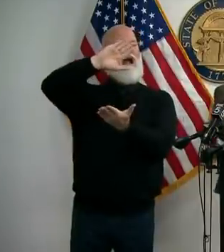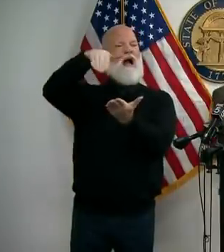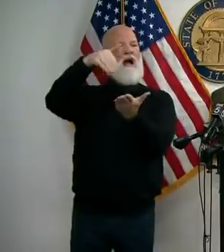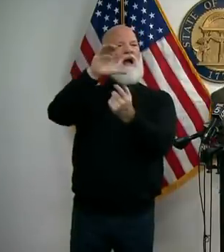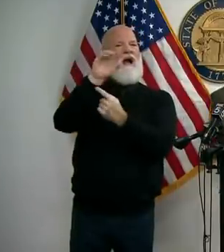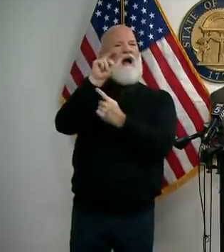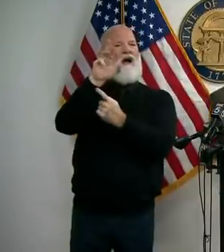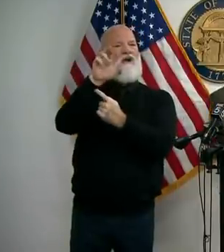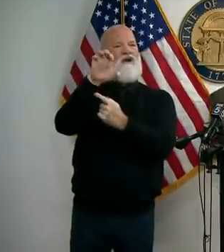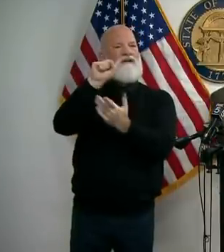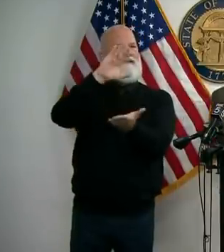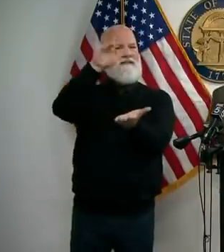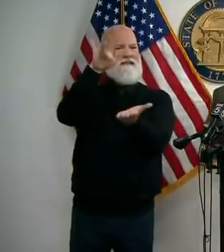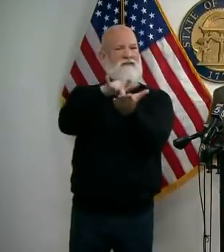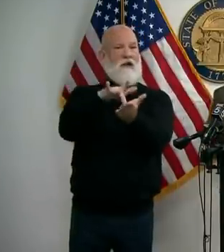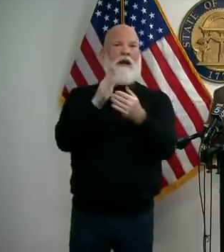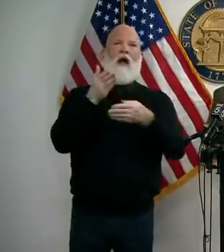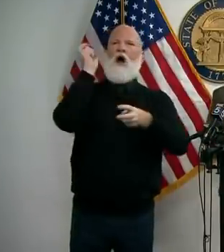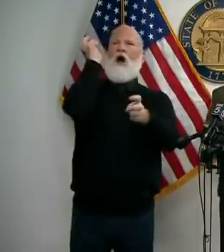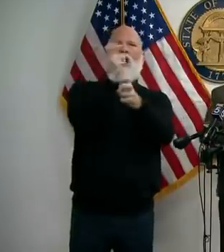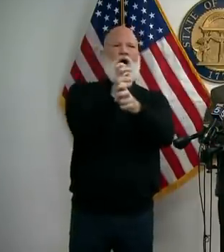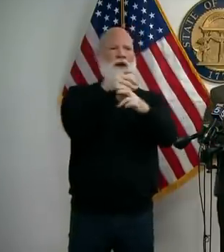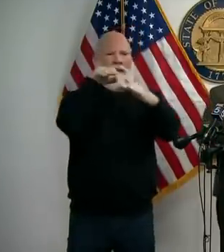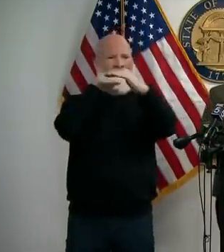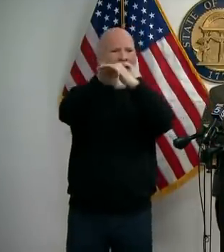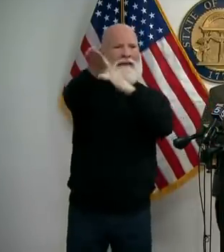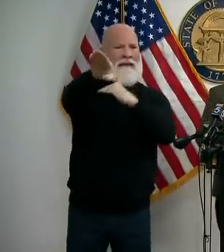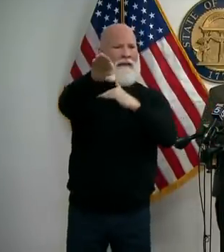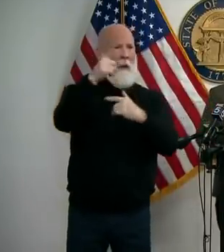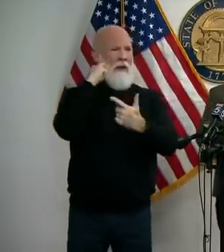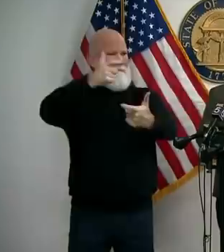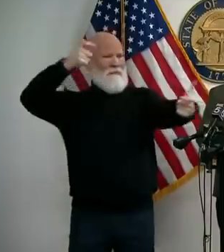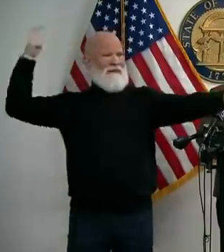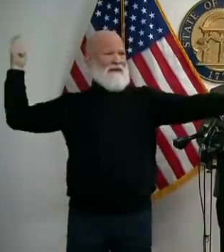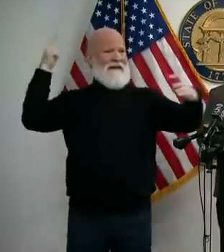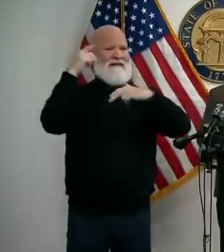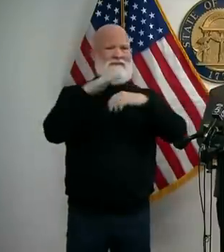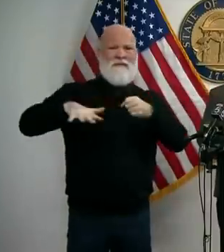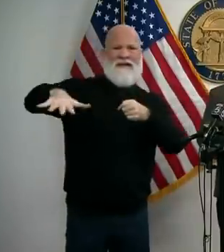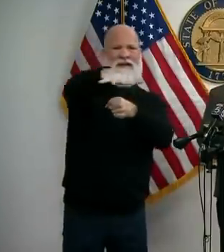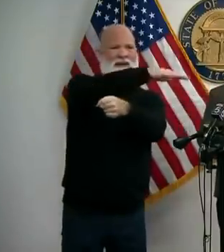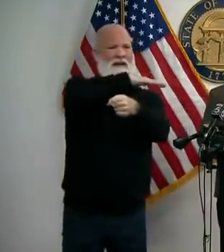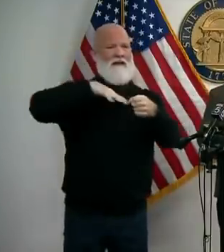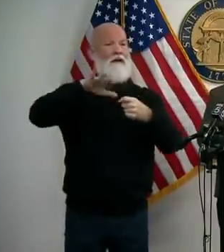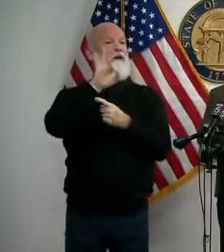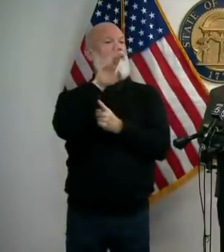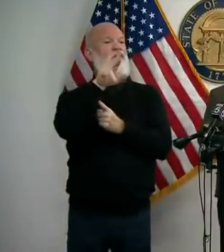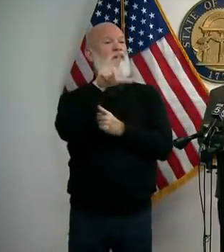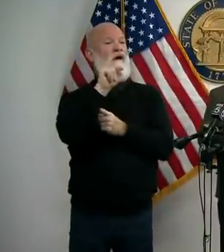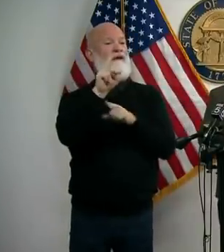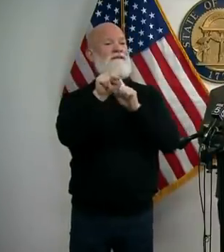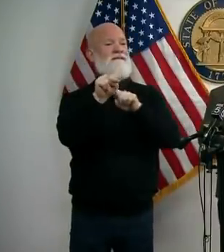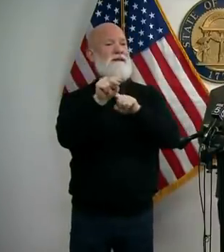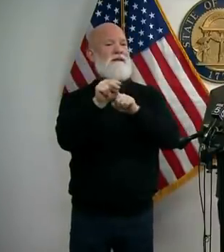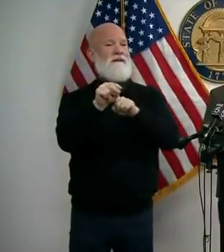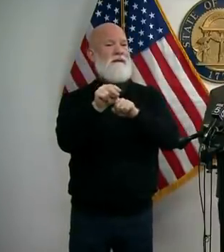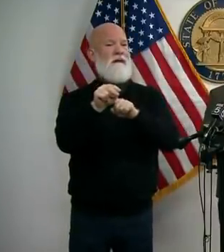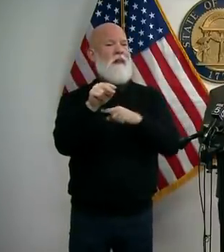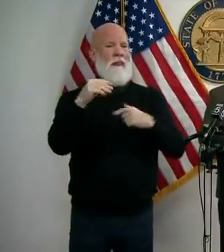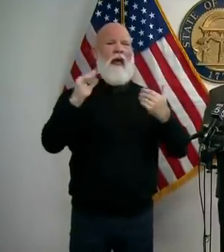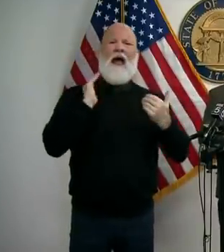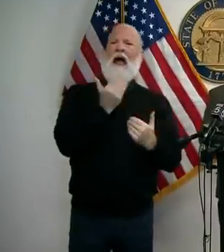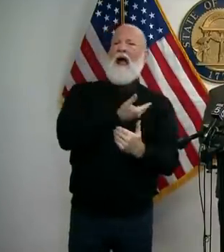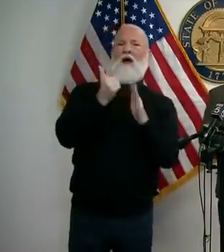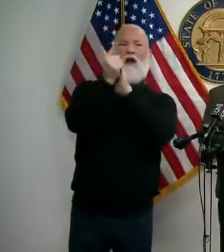in and around the stuff that you're doing. Now, Fulton did a few extra things that I think were inappropriate given the way the law is written. The intention of the law is to